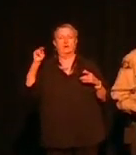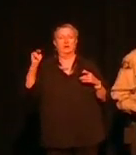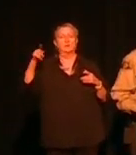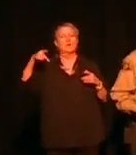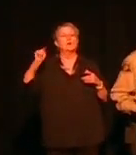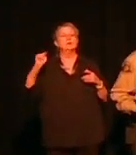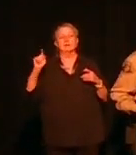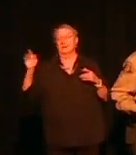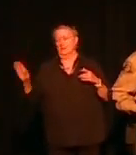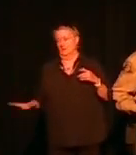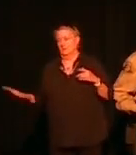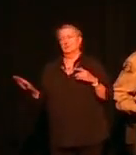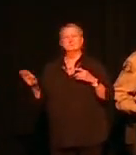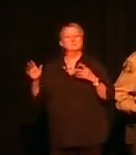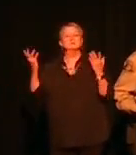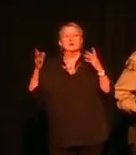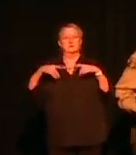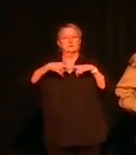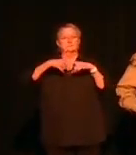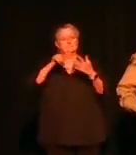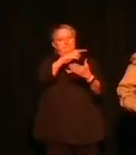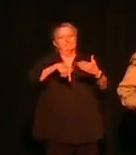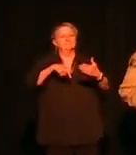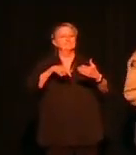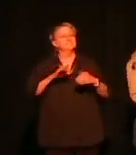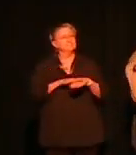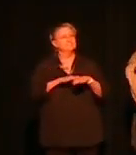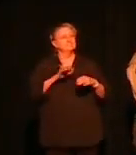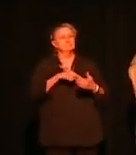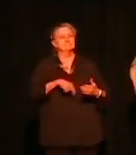Point, those warnings have been lifted. So that's the good news.